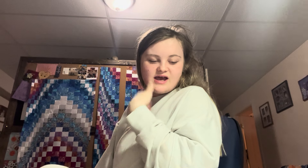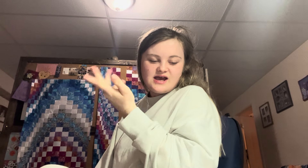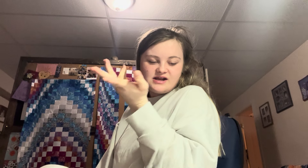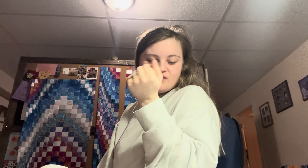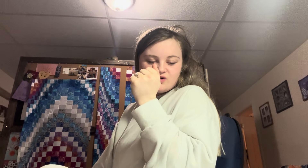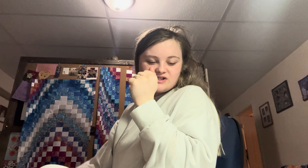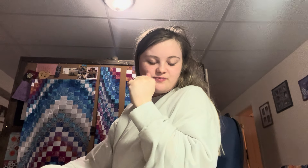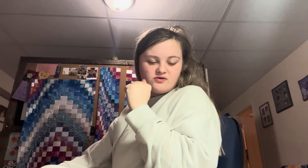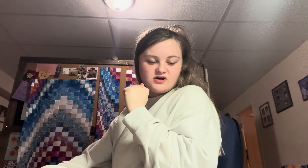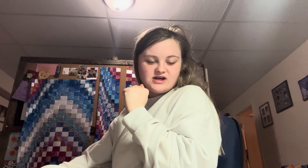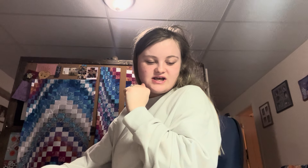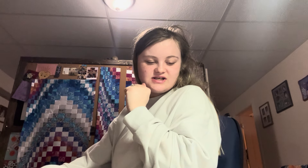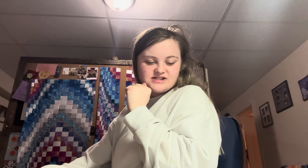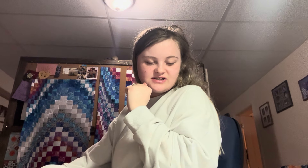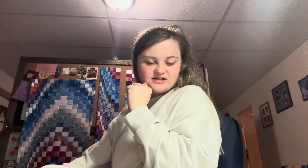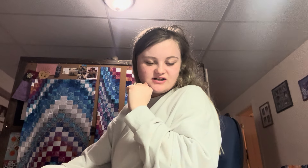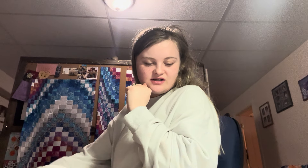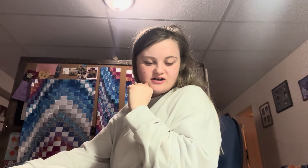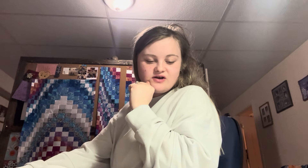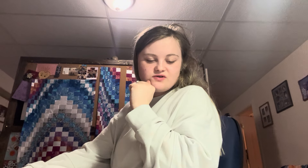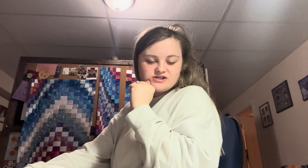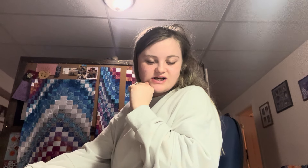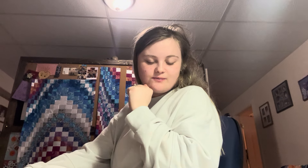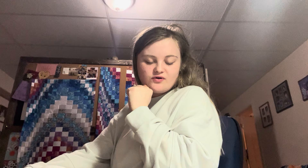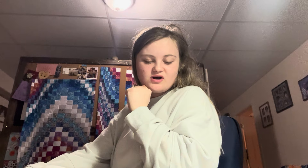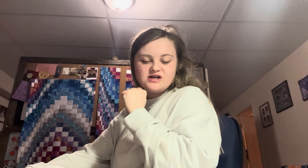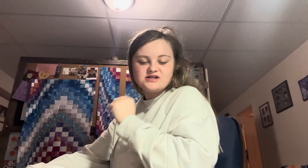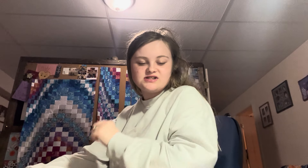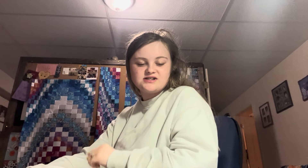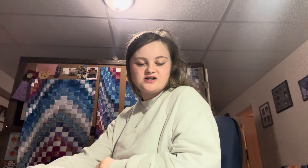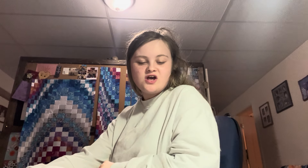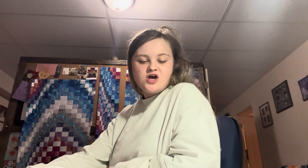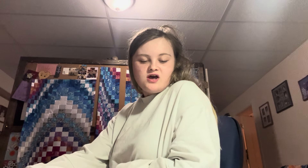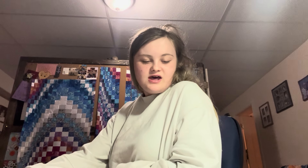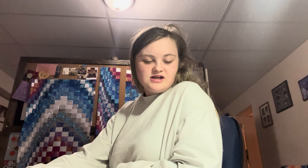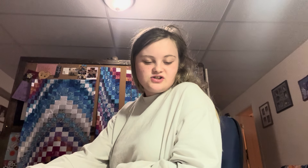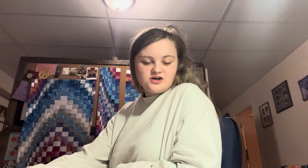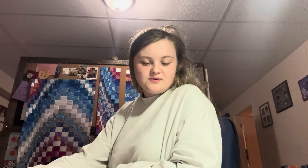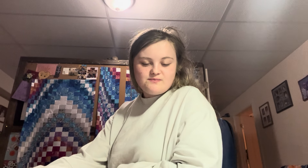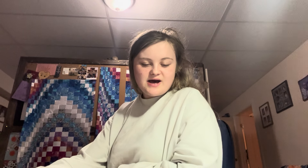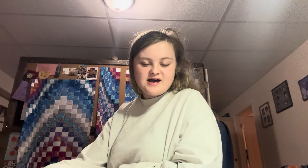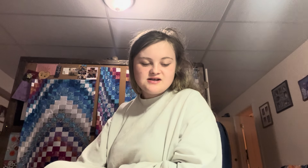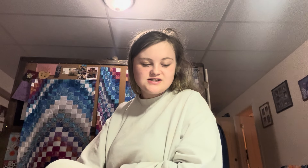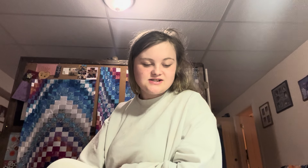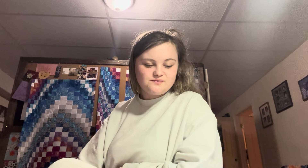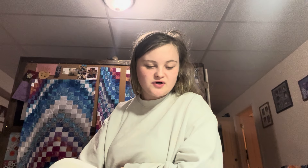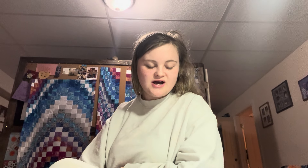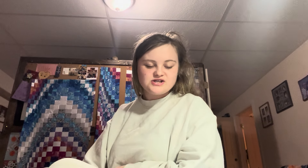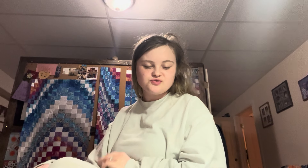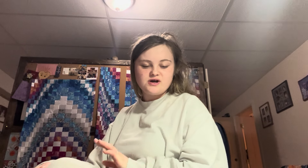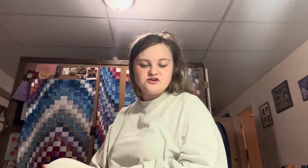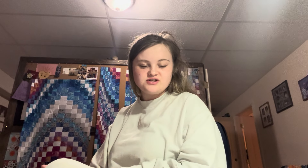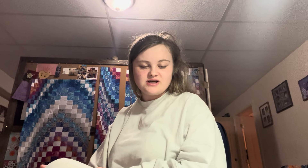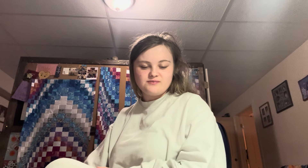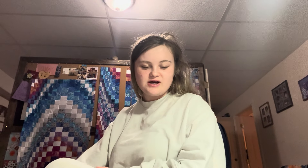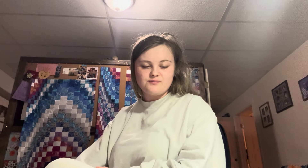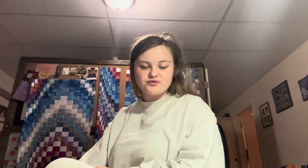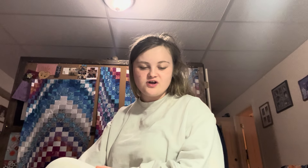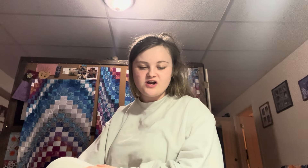And it was poison, it was like poison. It took me by surprise when you said my